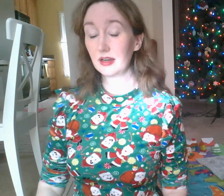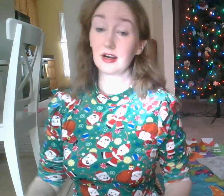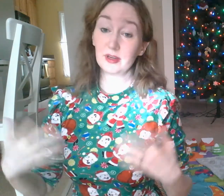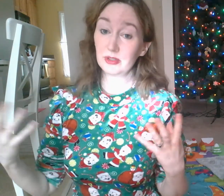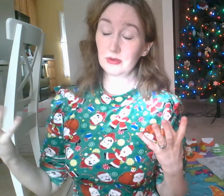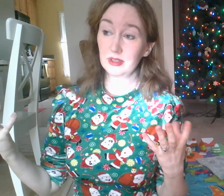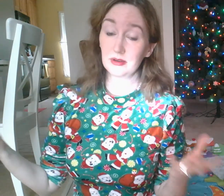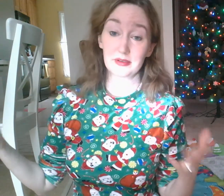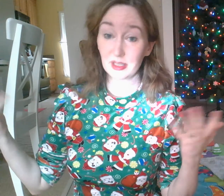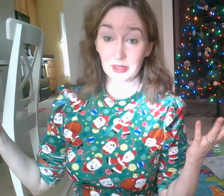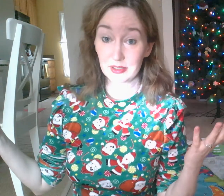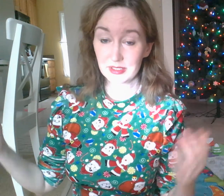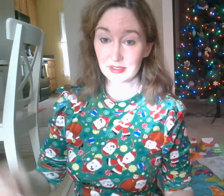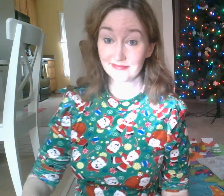our family who we know celebrate Christmas,